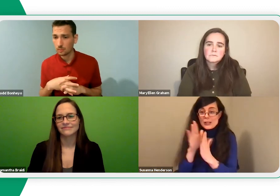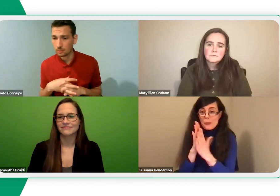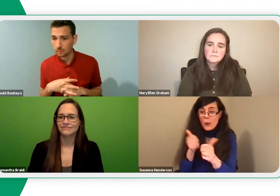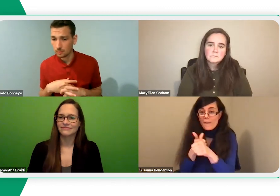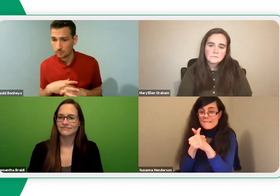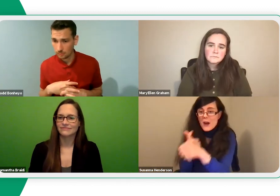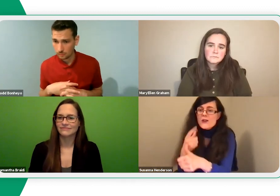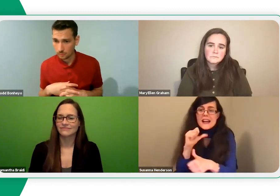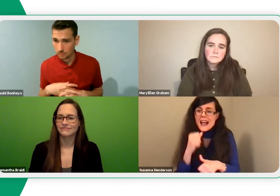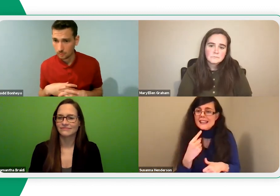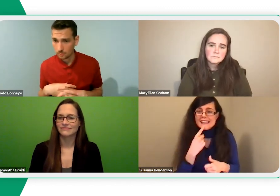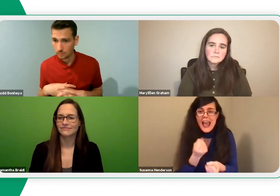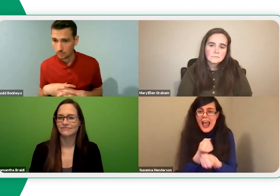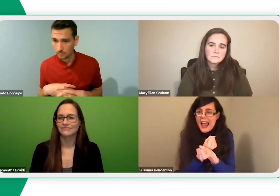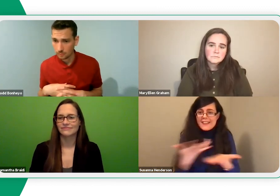This is Susanna.